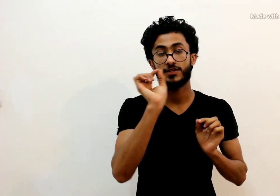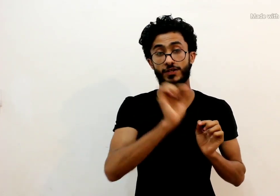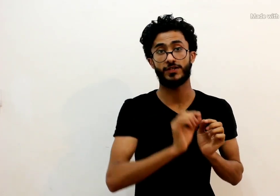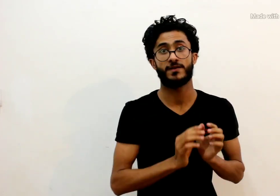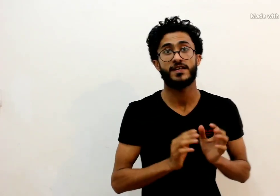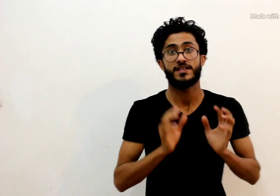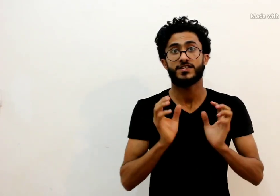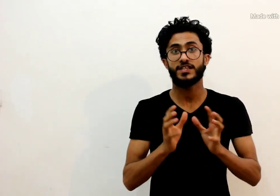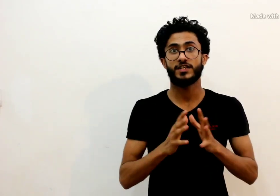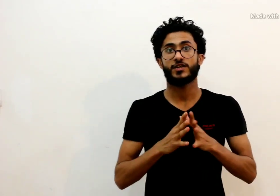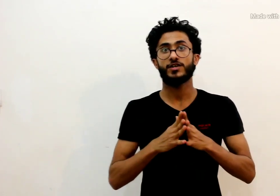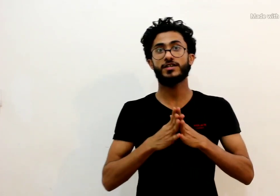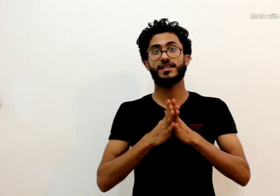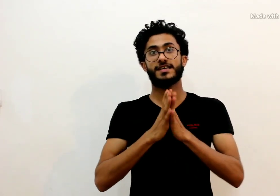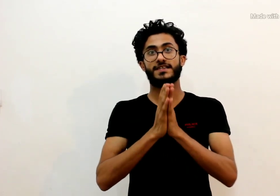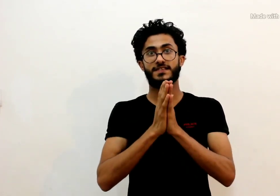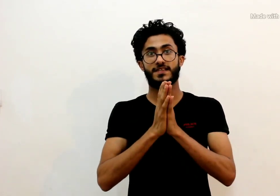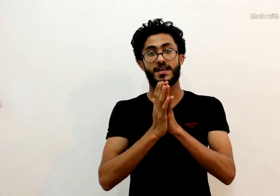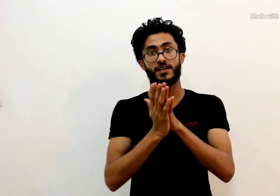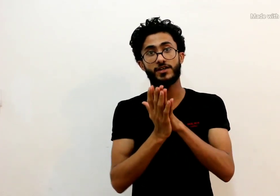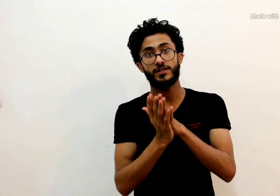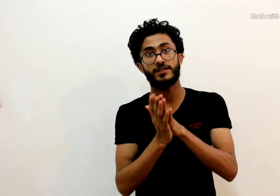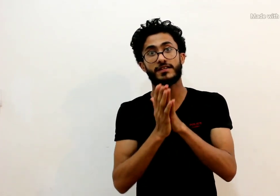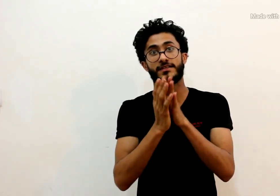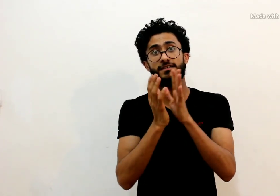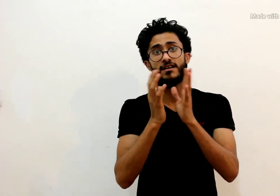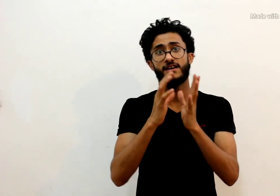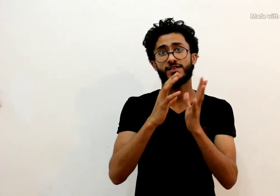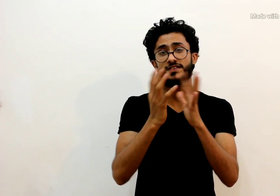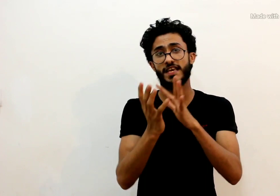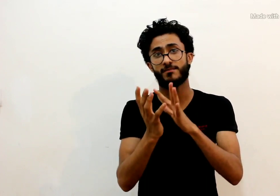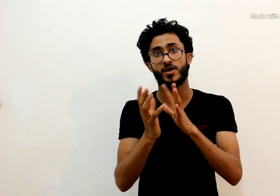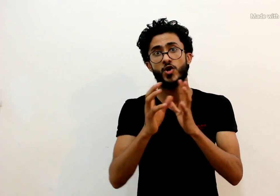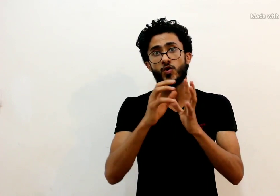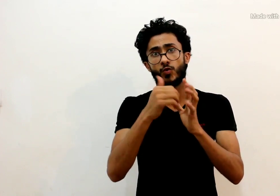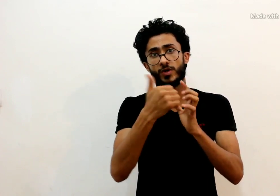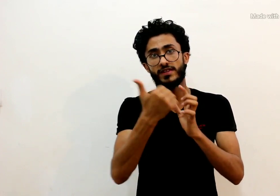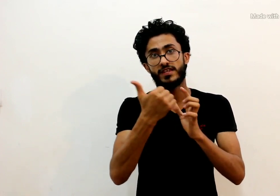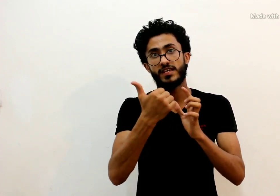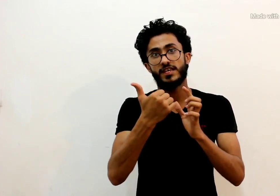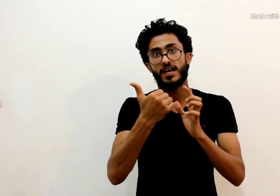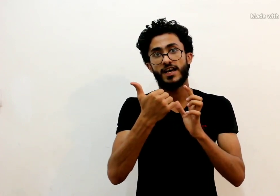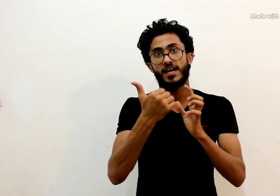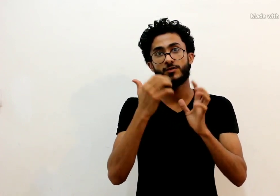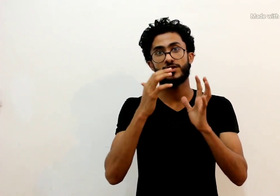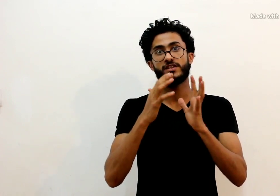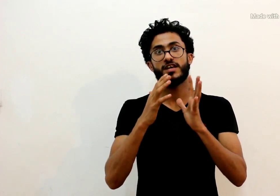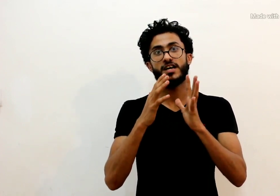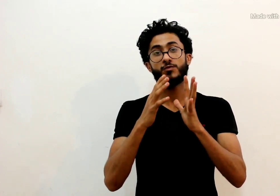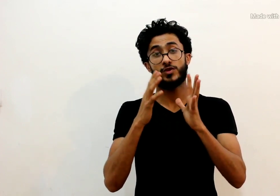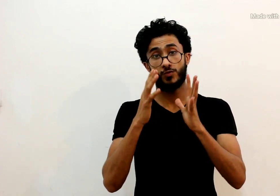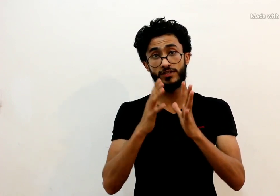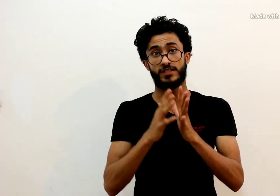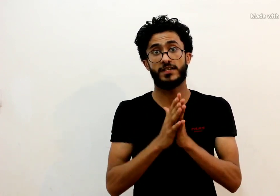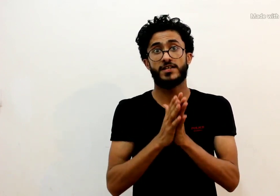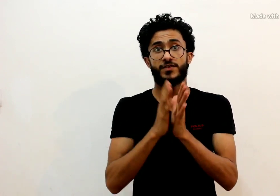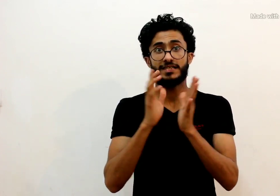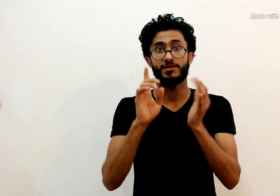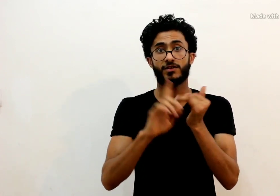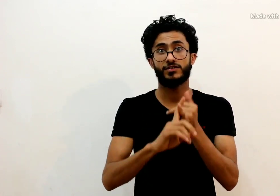could. See, could are the same with the with would. For example, could you